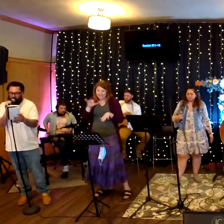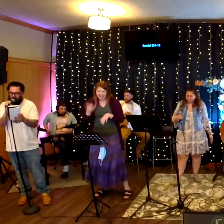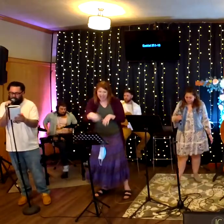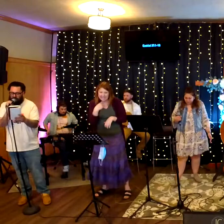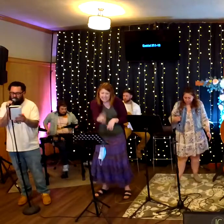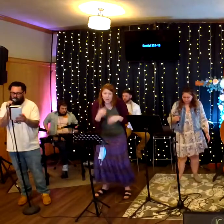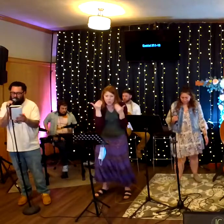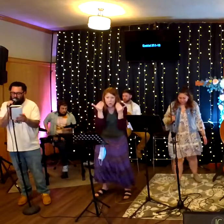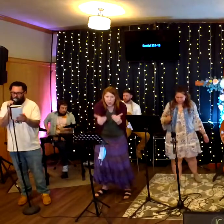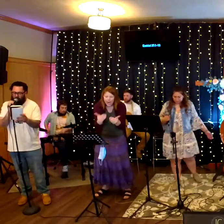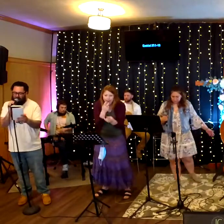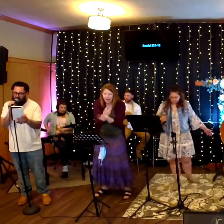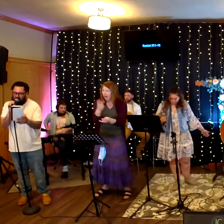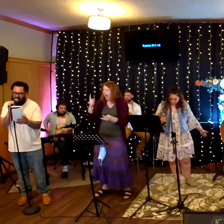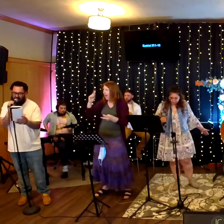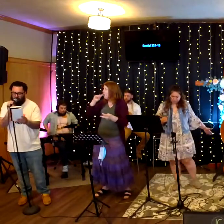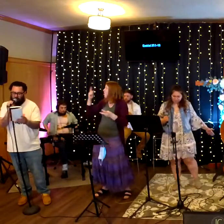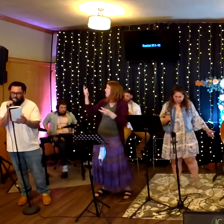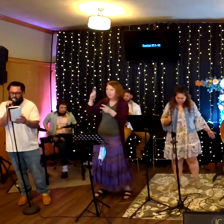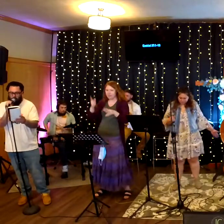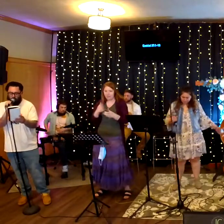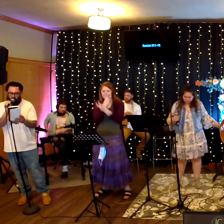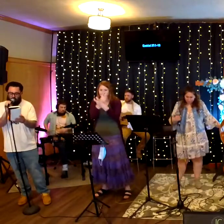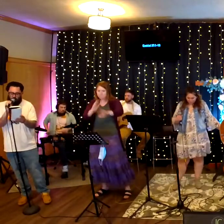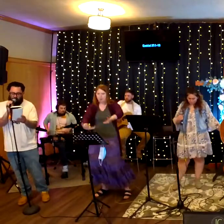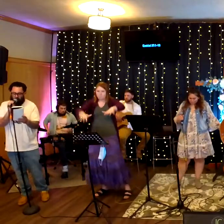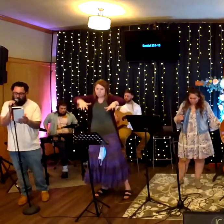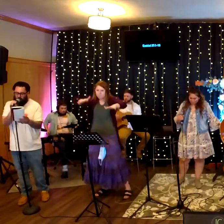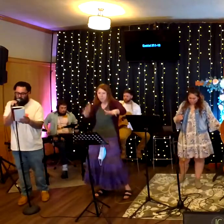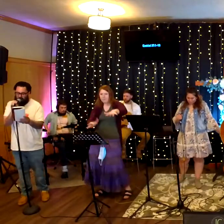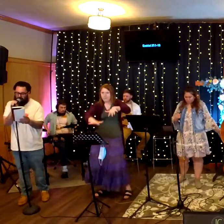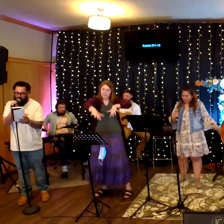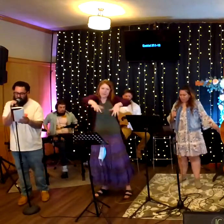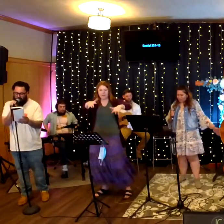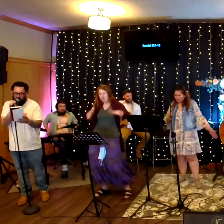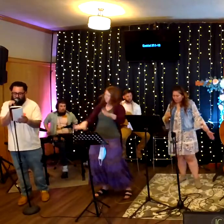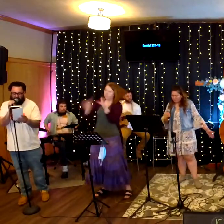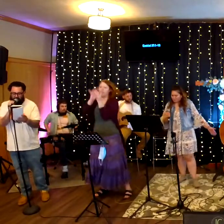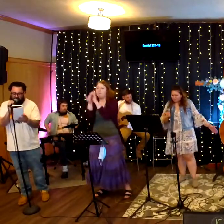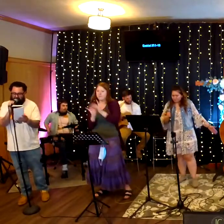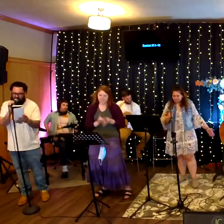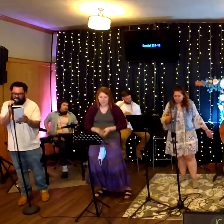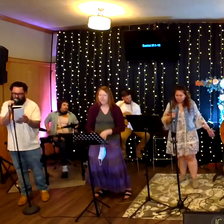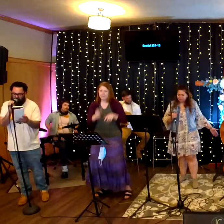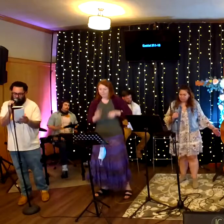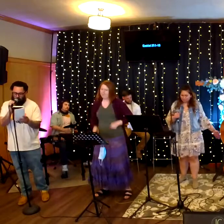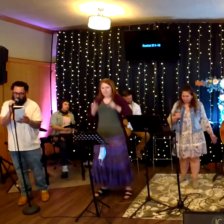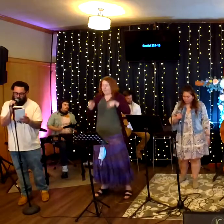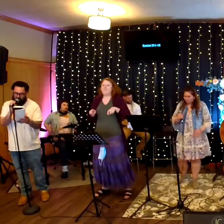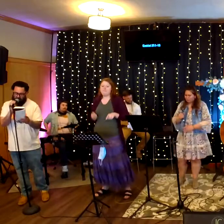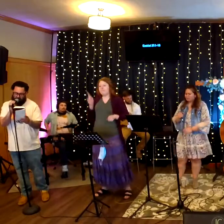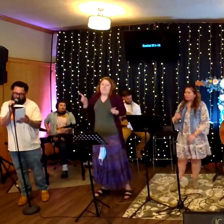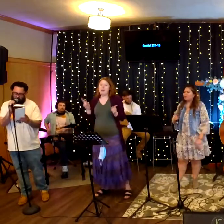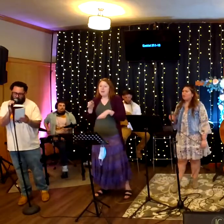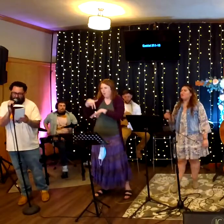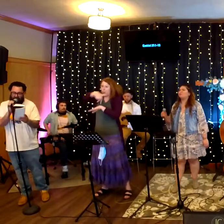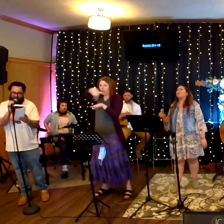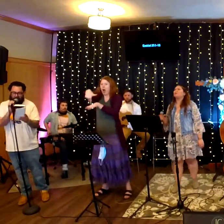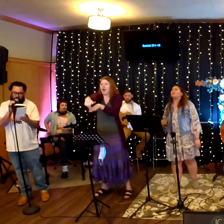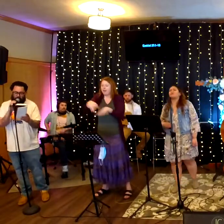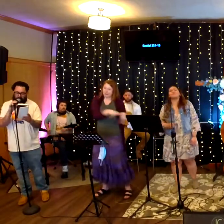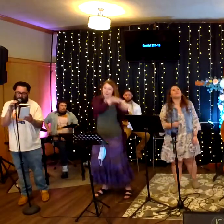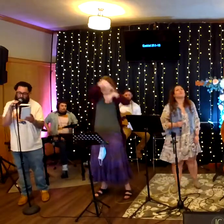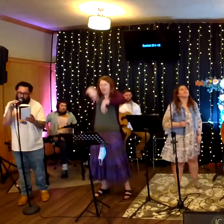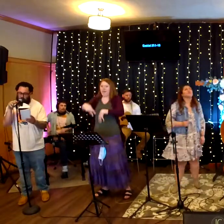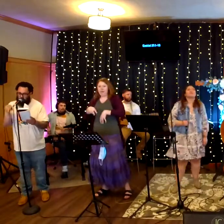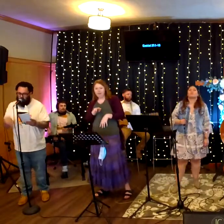before I could finish, I heard a rattling sound. The bones on the ground were coming together. Muscle and skin covered the bones again, but they had